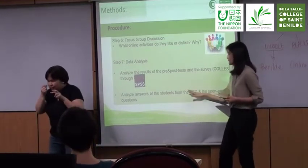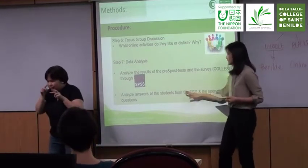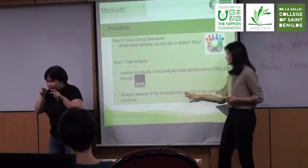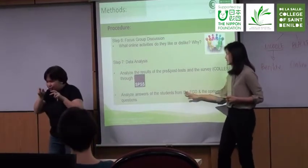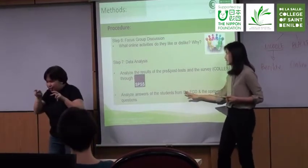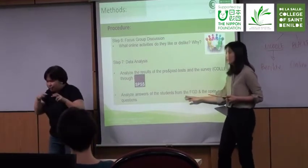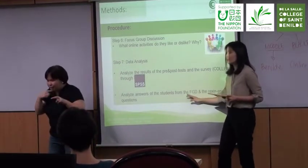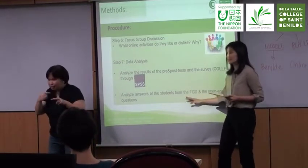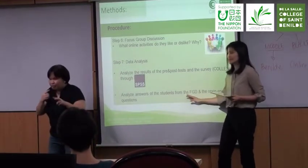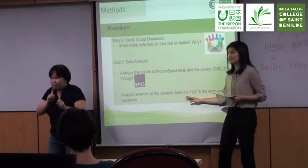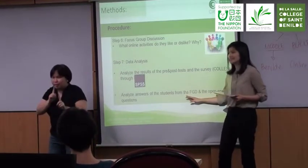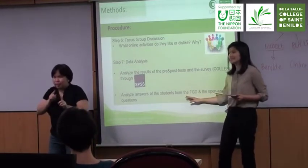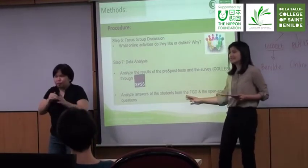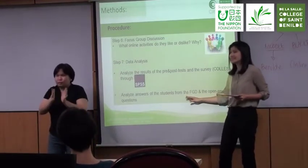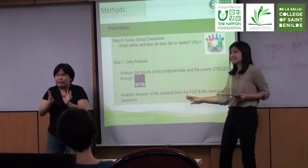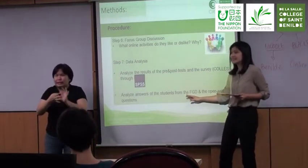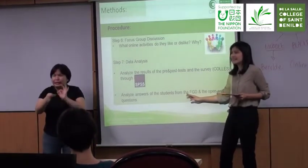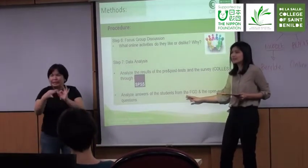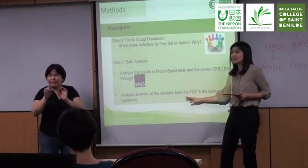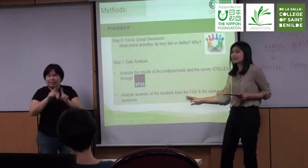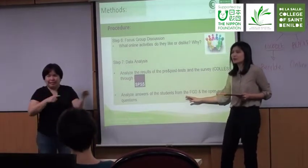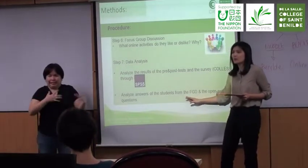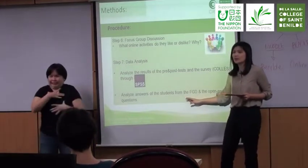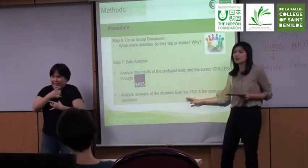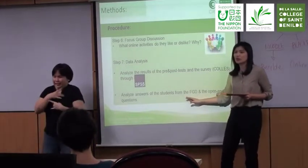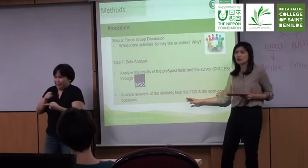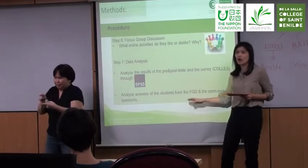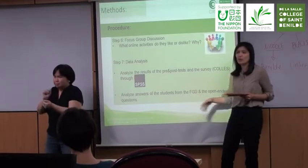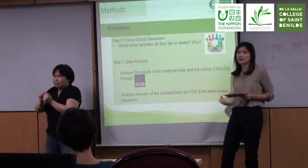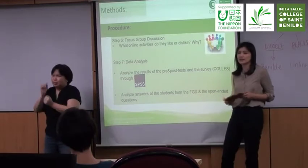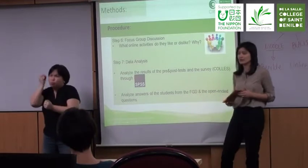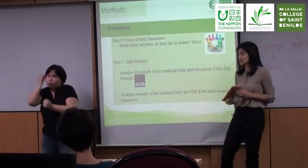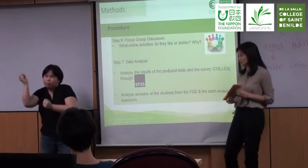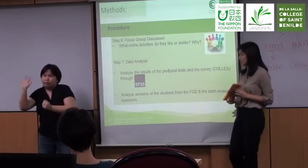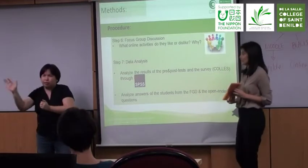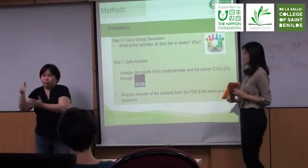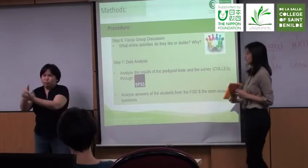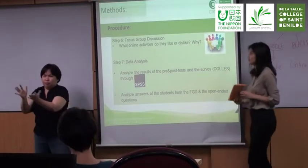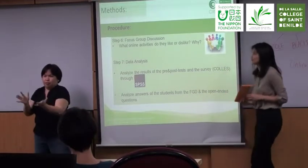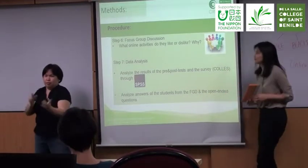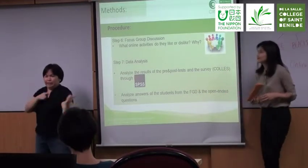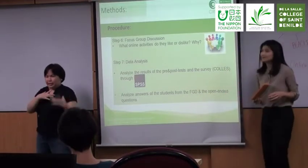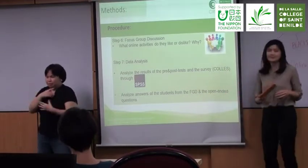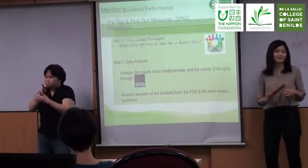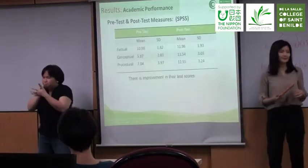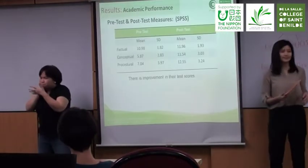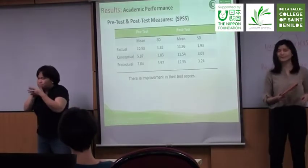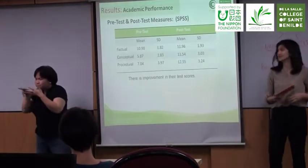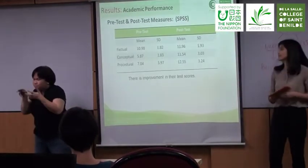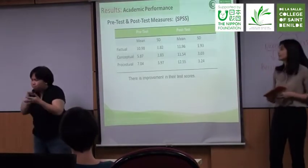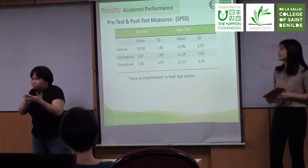is not numbers. This is like direct opinion or comments of the students.